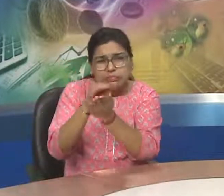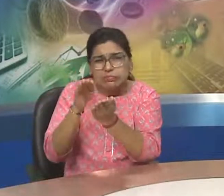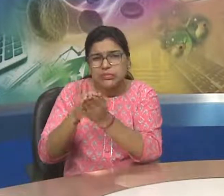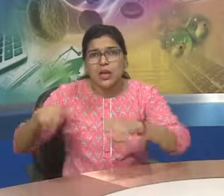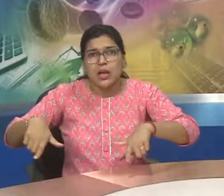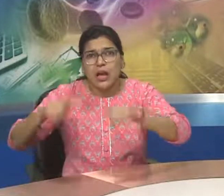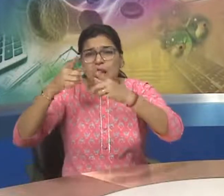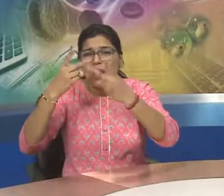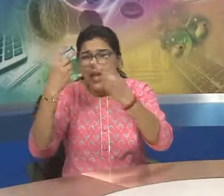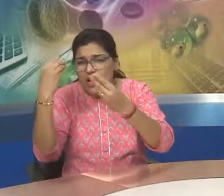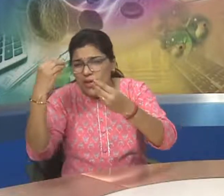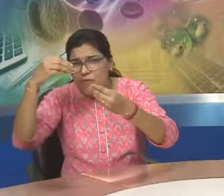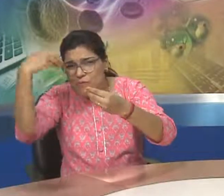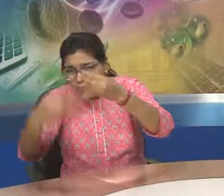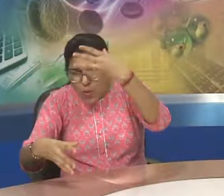Microorganisms and